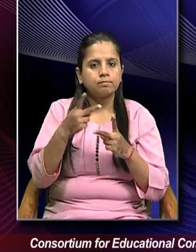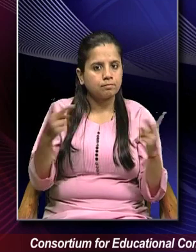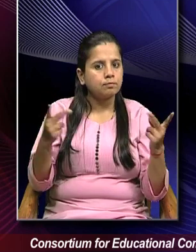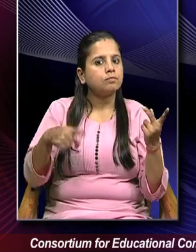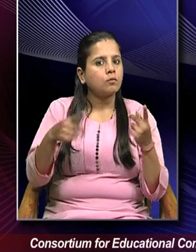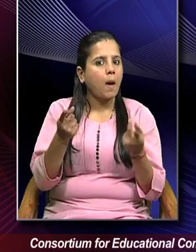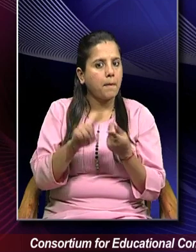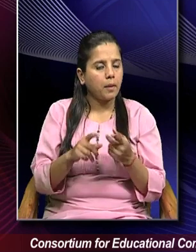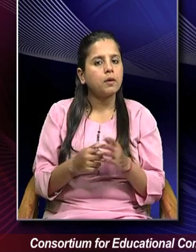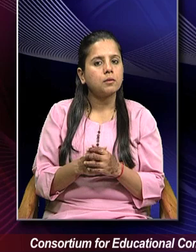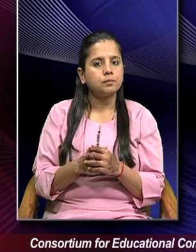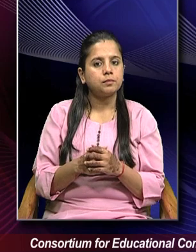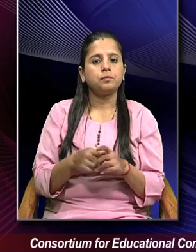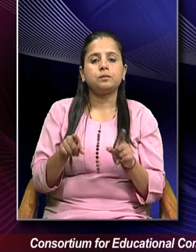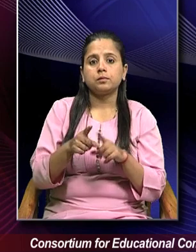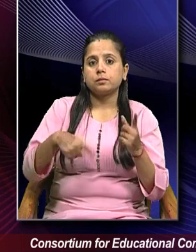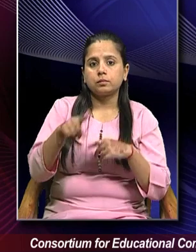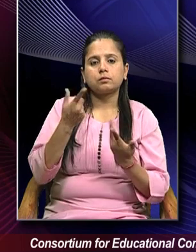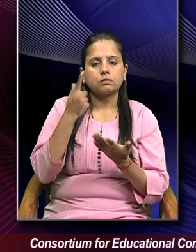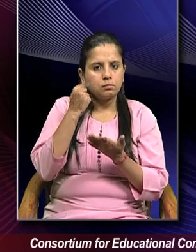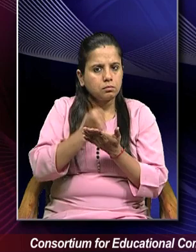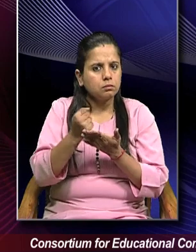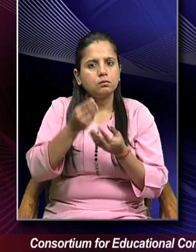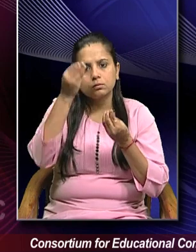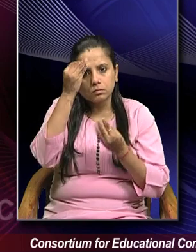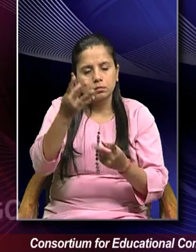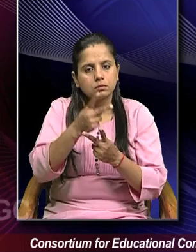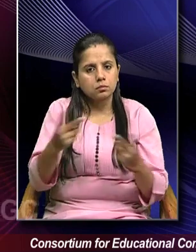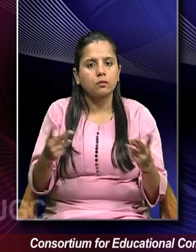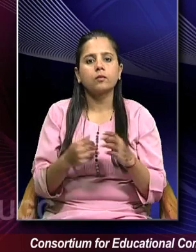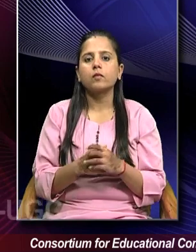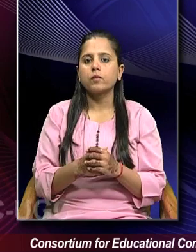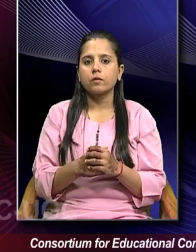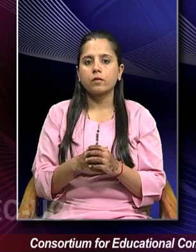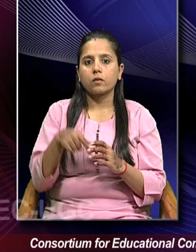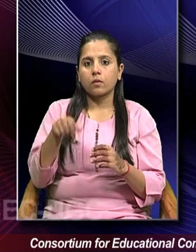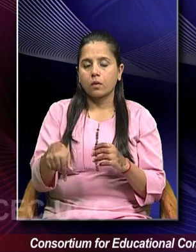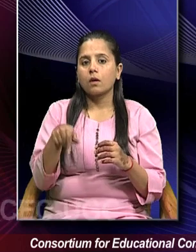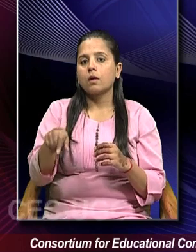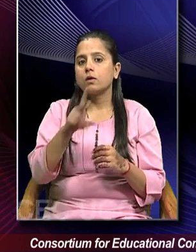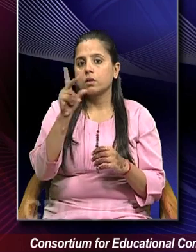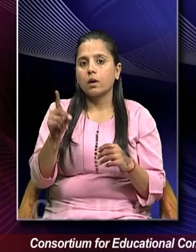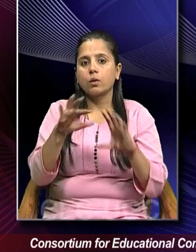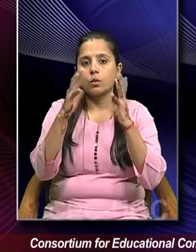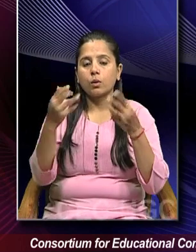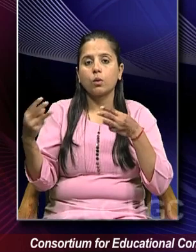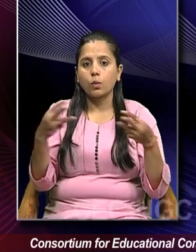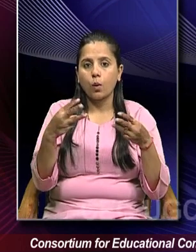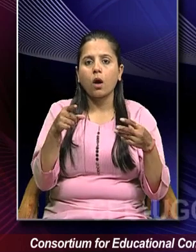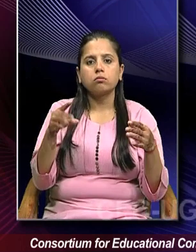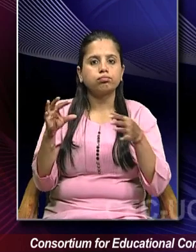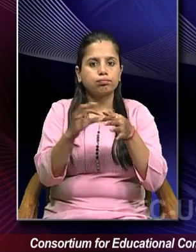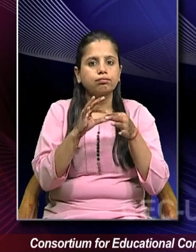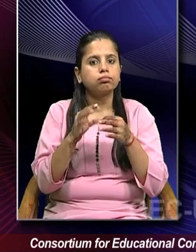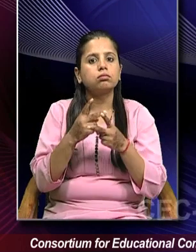it also in a way tried to convey that how the rise of the Second World War was also connected,